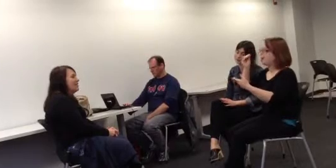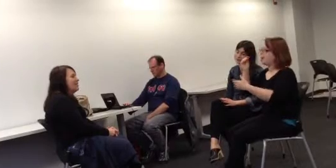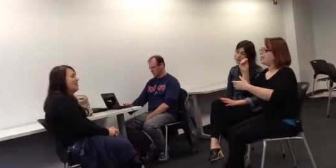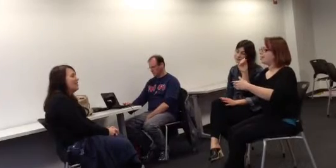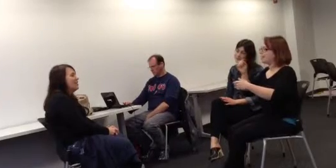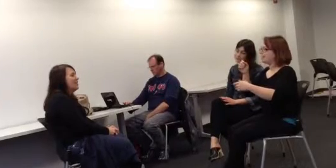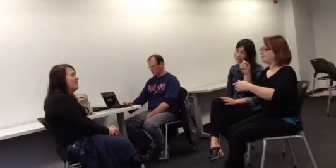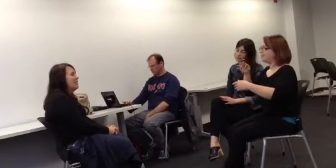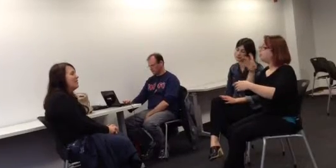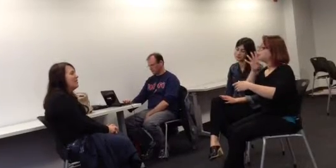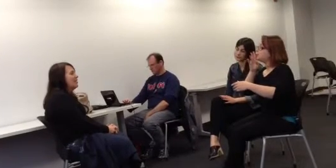person.